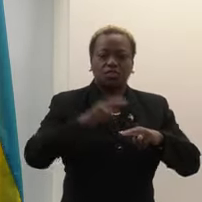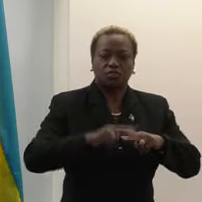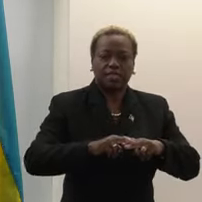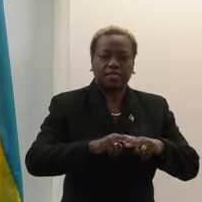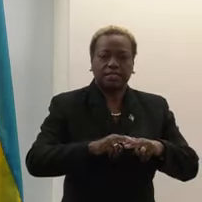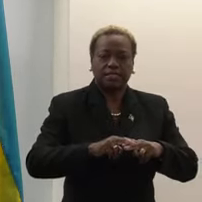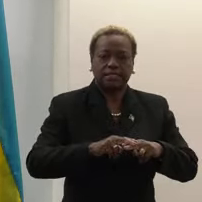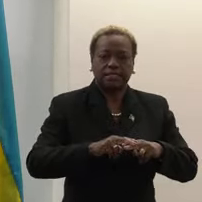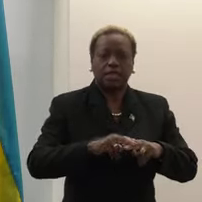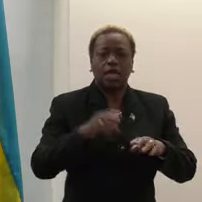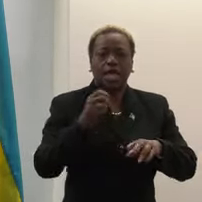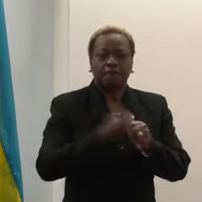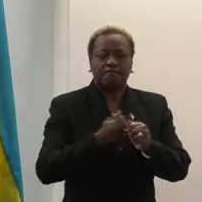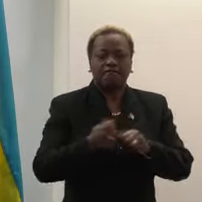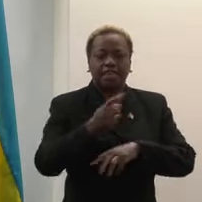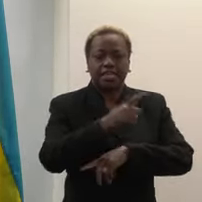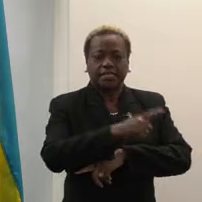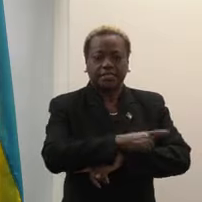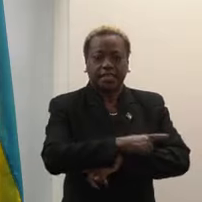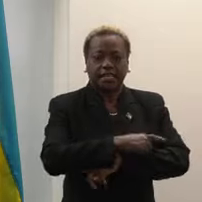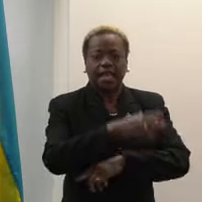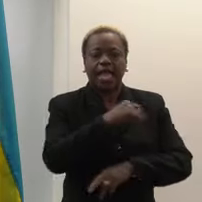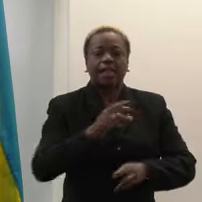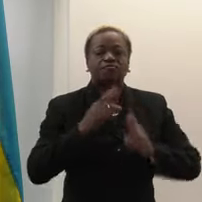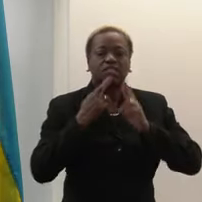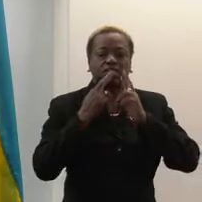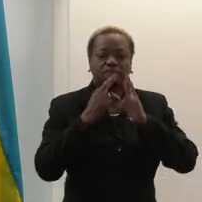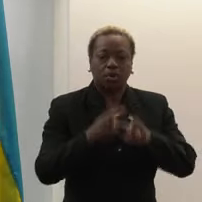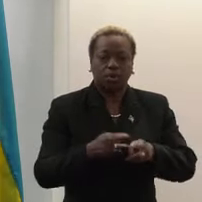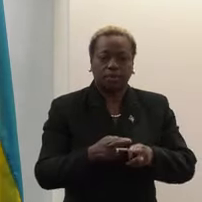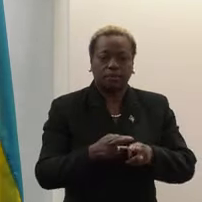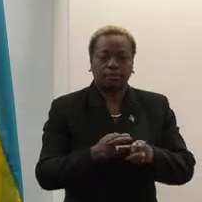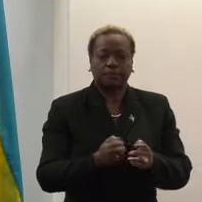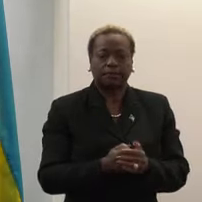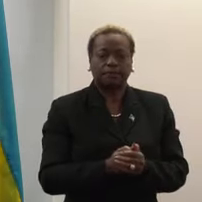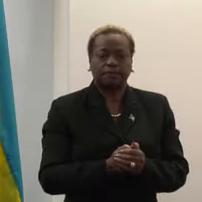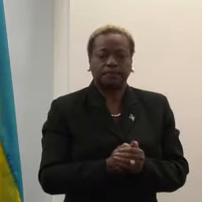cases on a daily basis and respond accordingly.